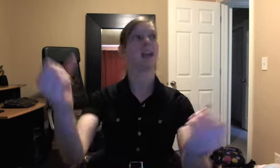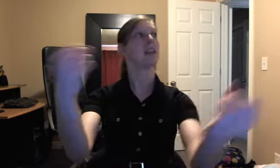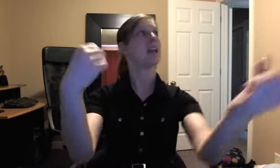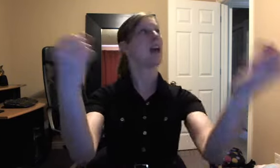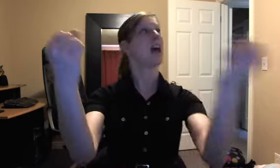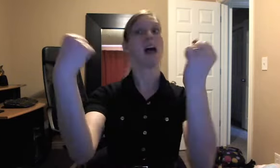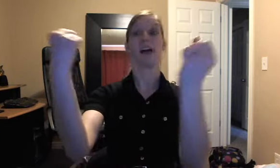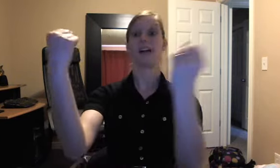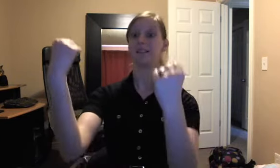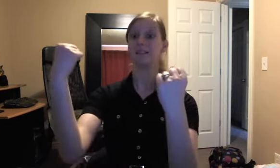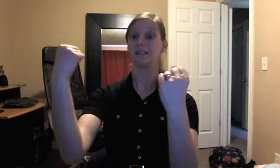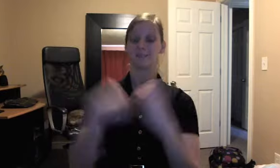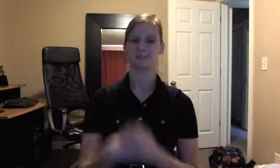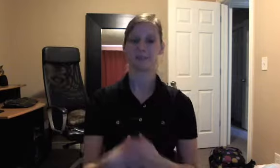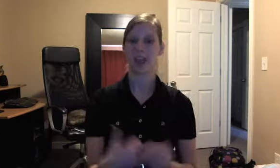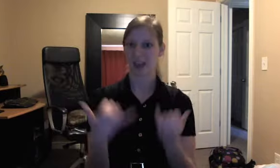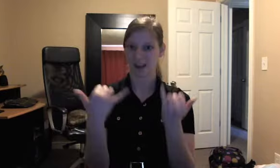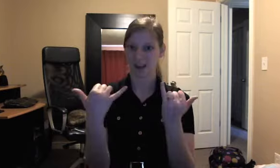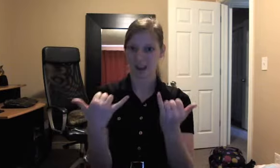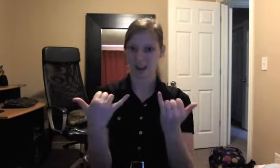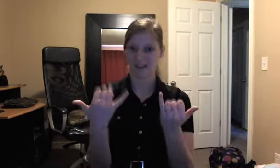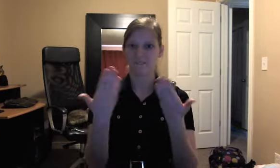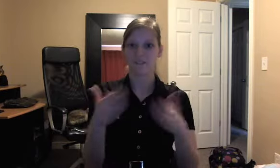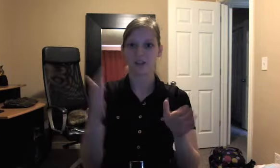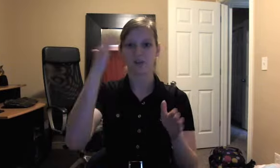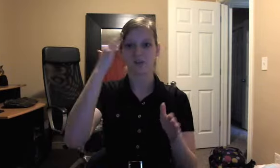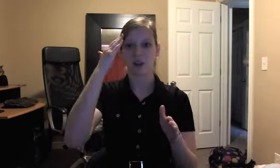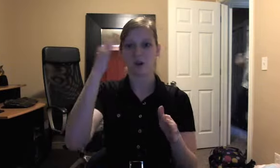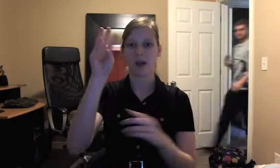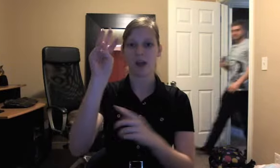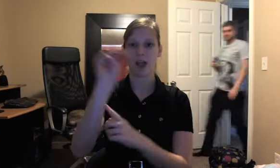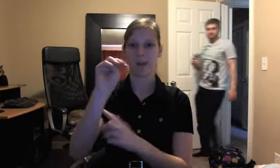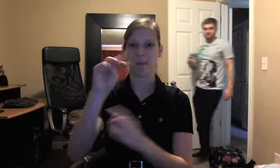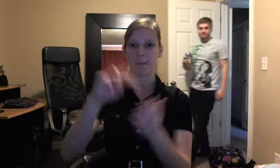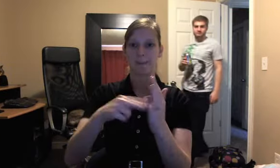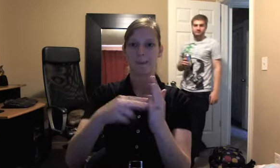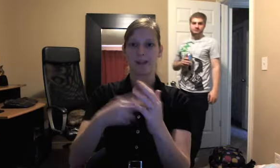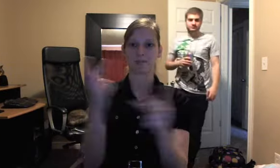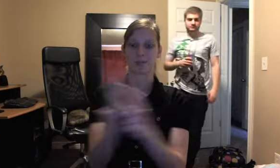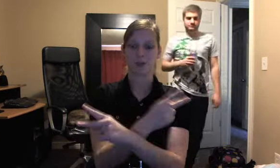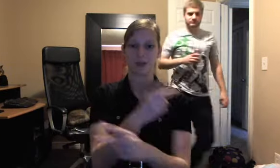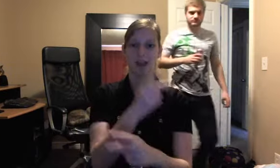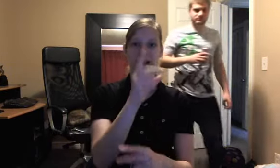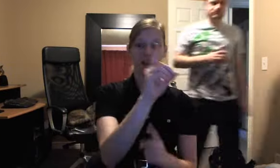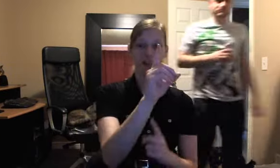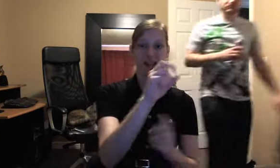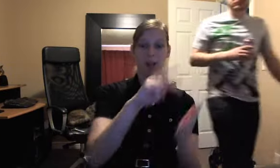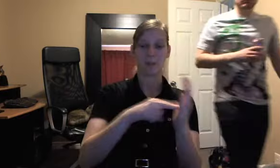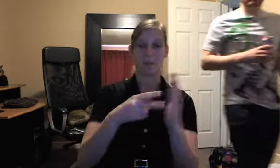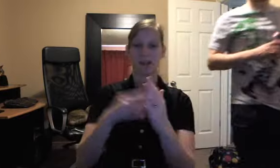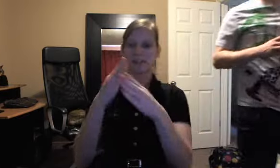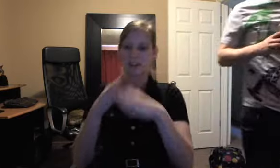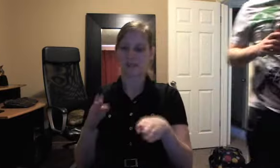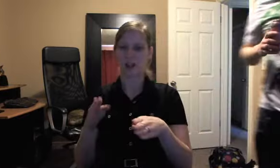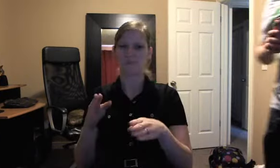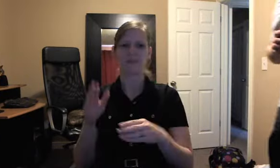Yes. Now that we know M is multiplying and D is dividing. Can anybody tell me what the A might possibly stand